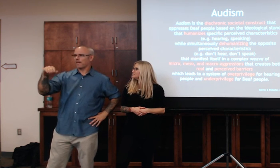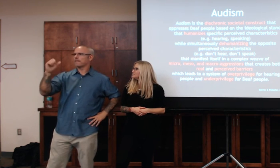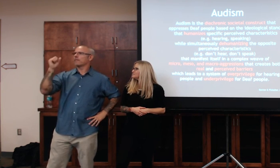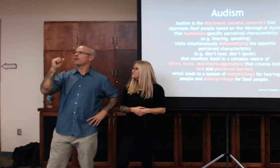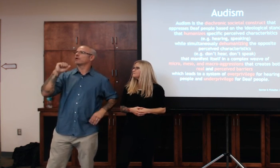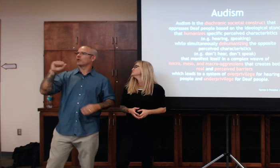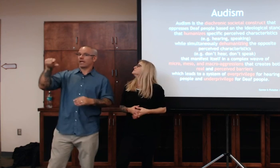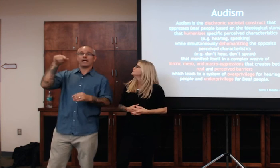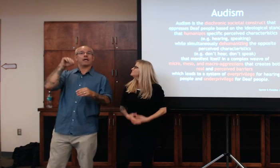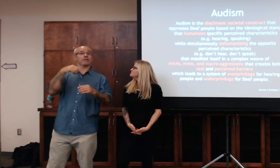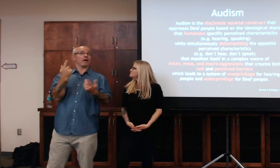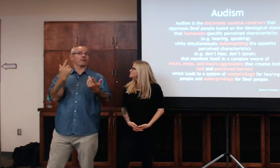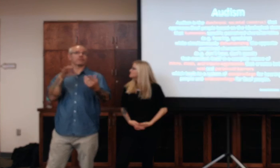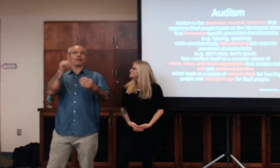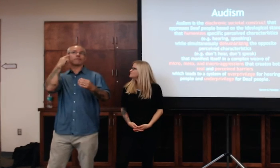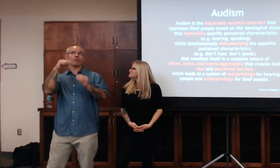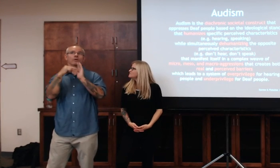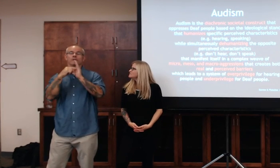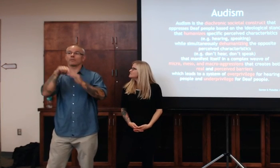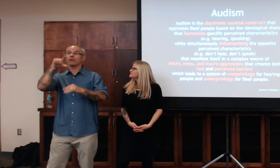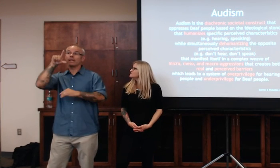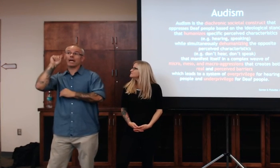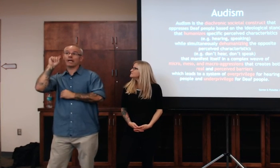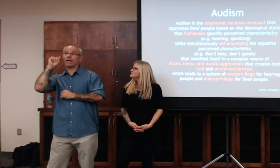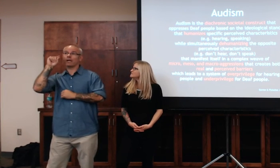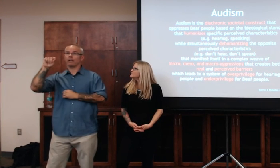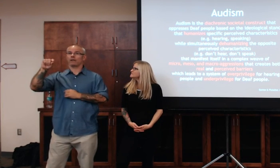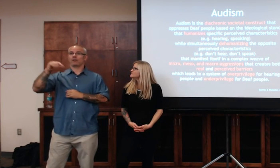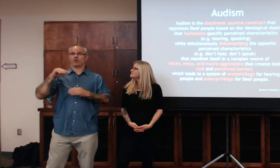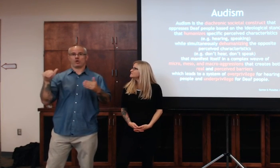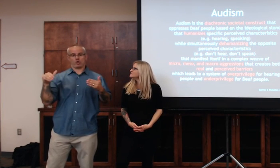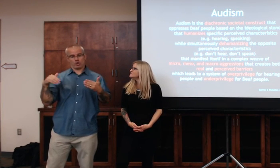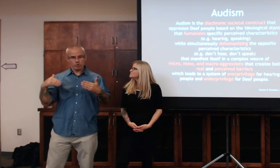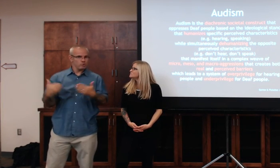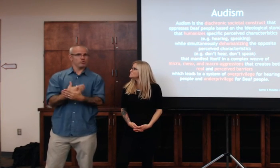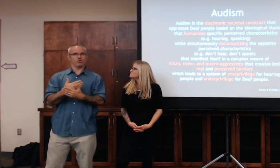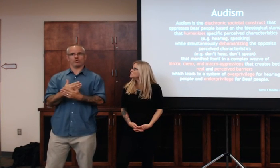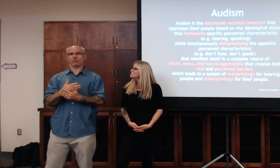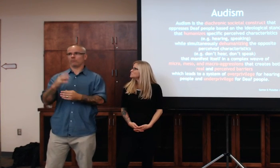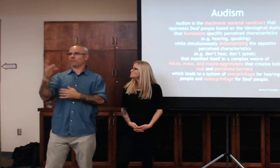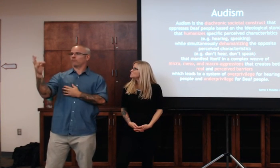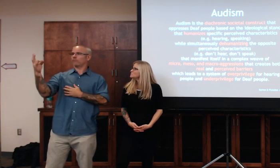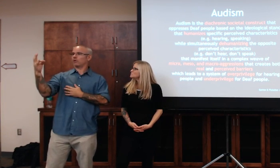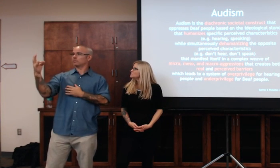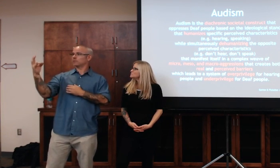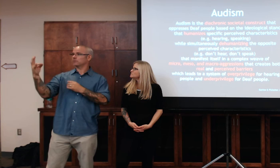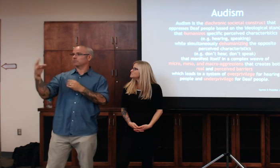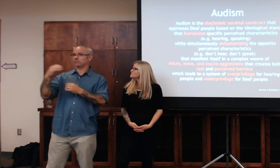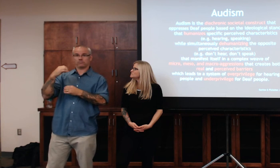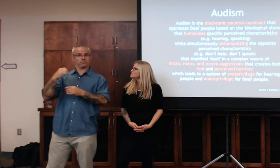So imagine that, folks. And take, for example, at Gallaudet. You have new incoming